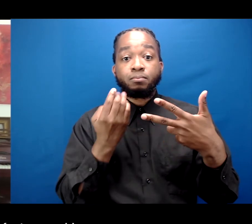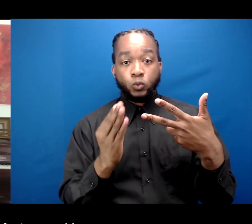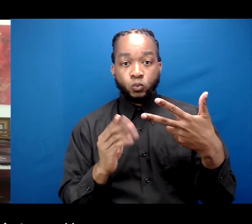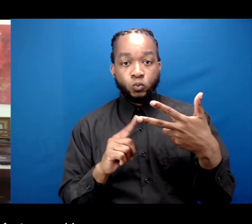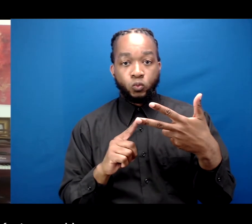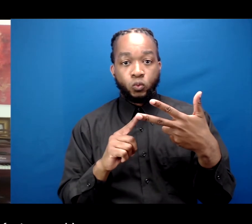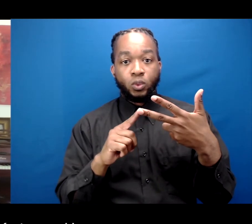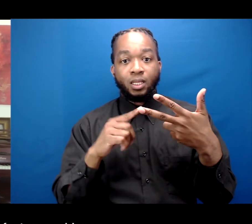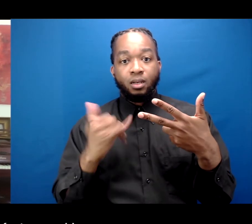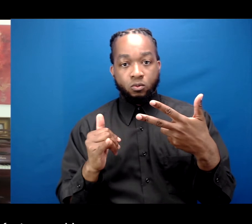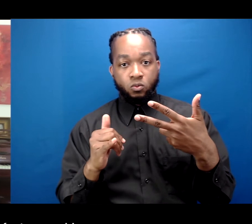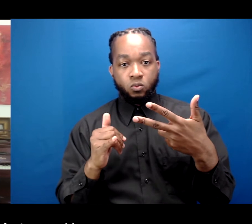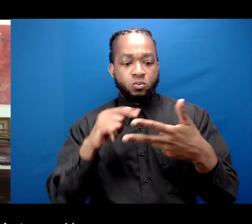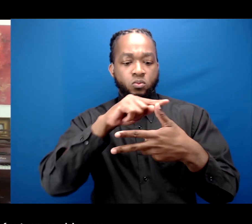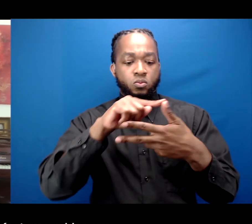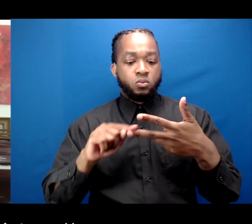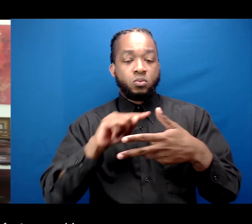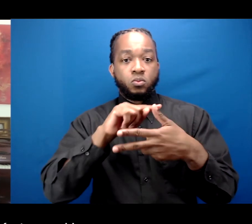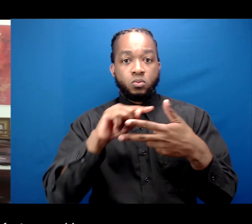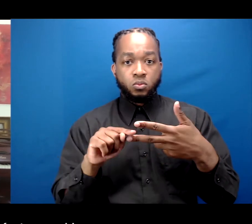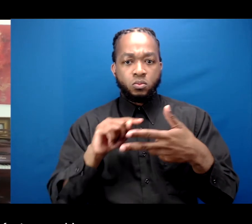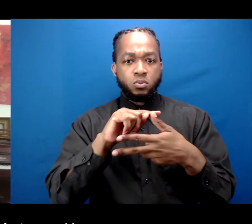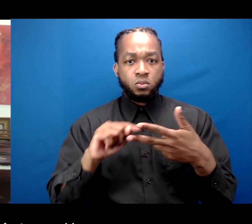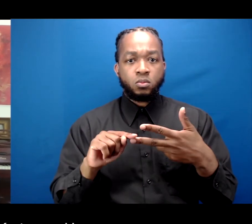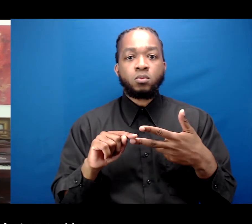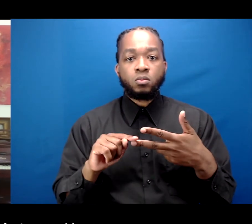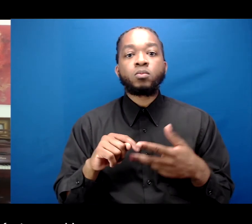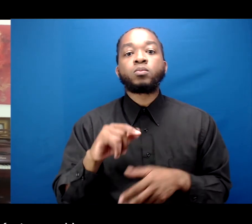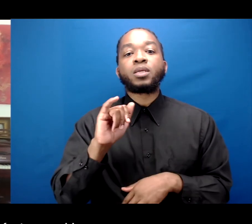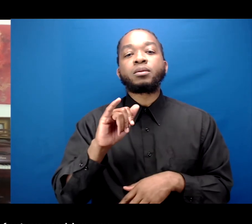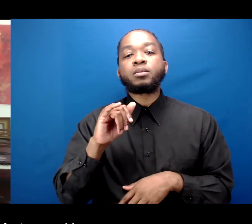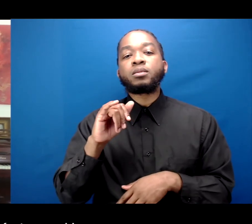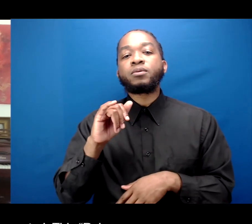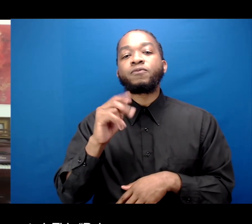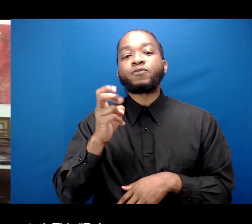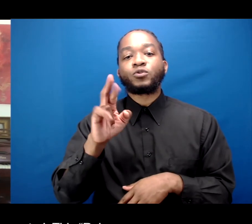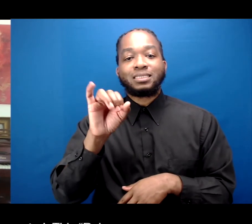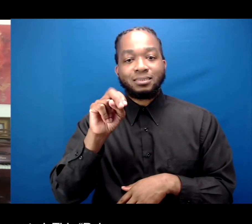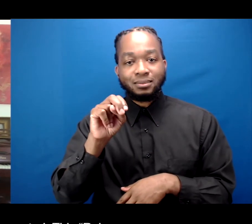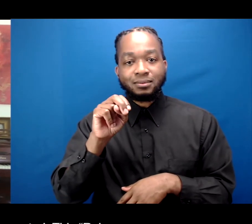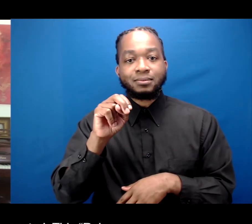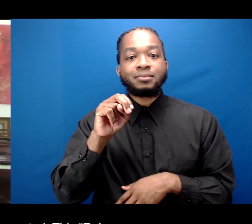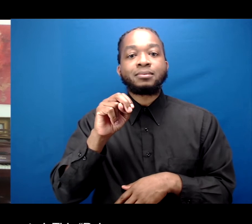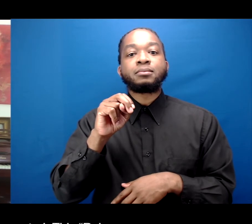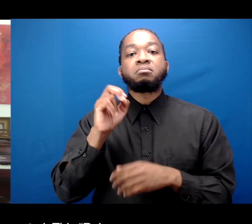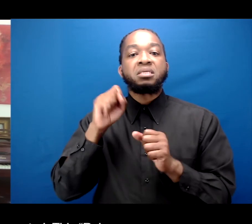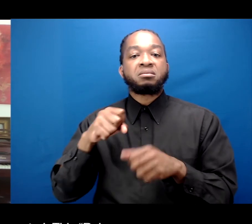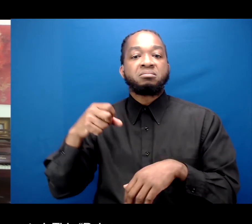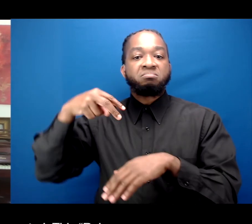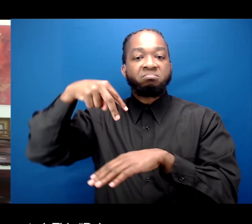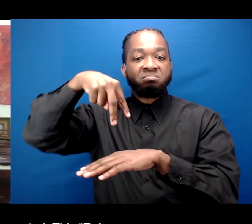much requested feature that's new enables you to experience VR from a standing vantage point, even while physically